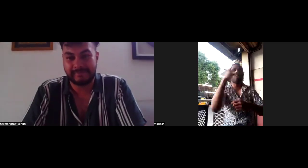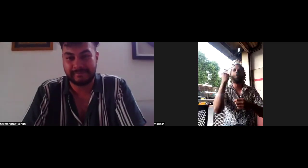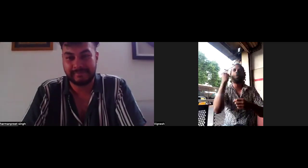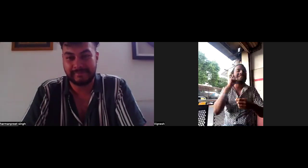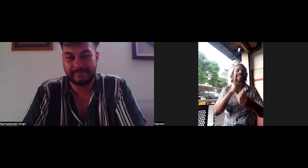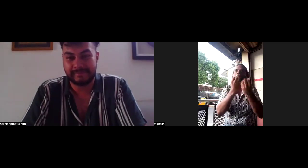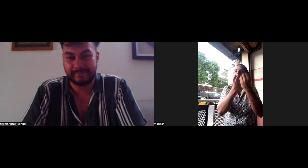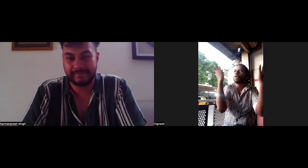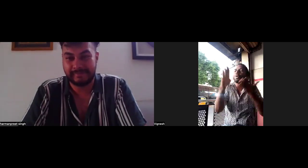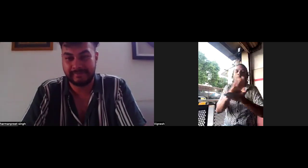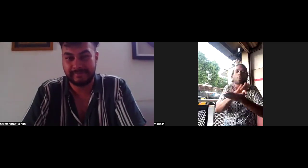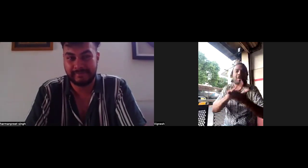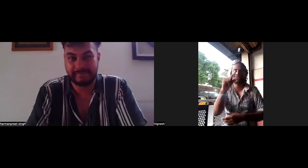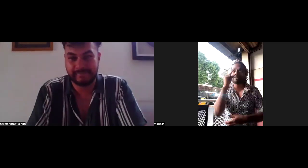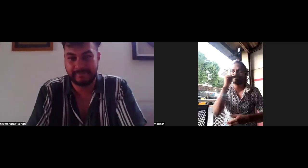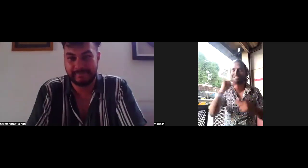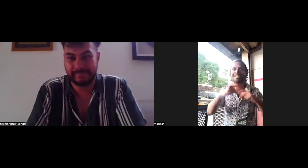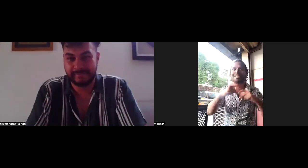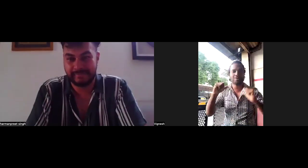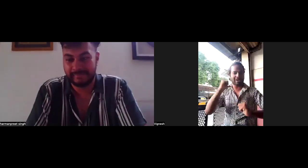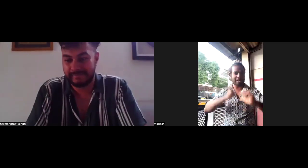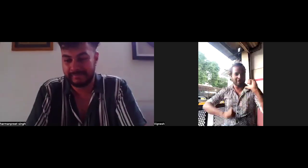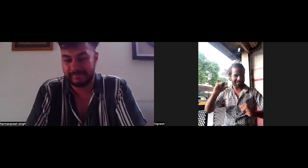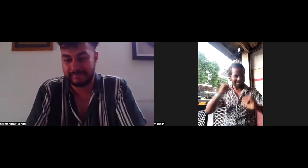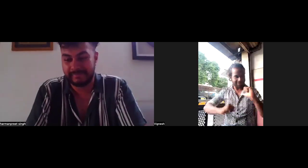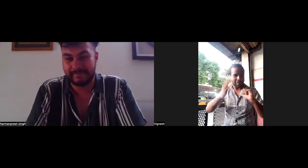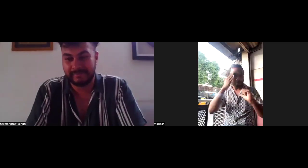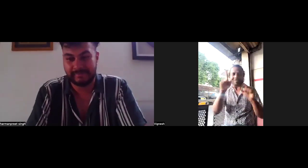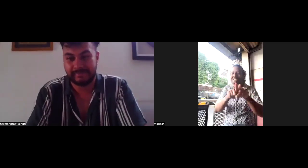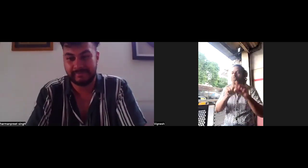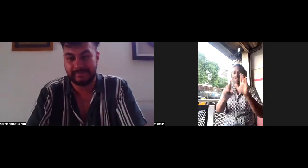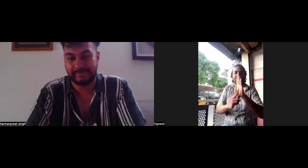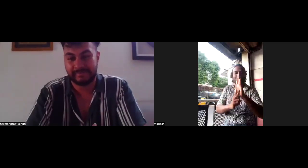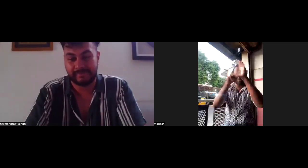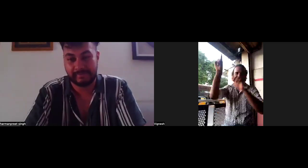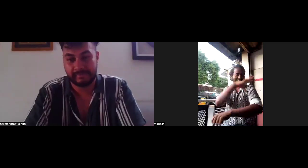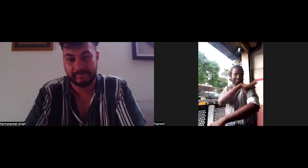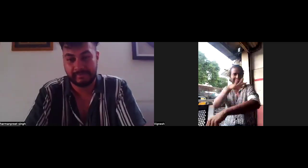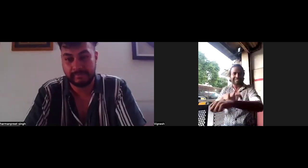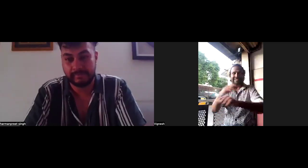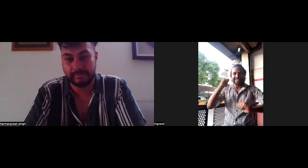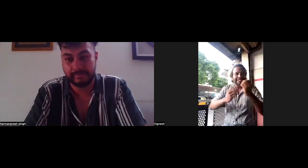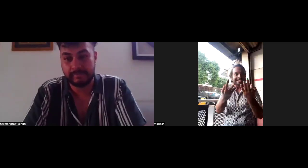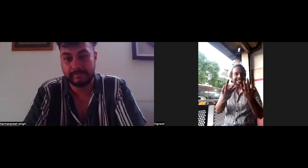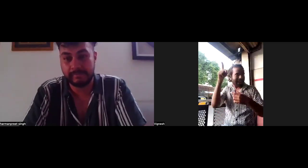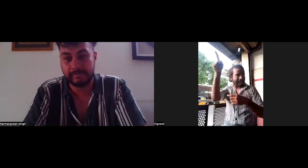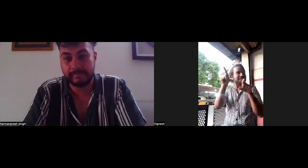and we were involved. There were not many deaf people. There were